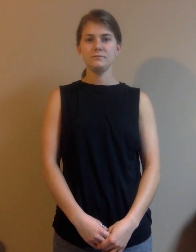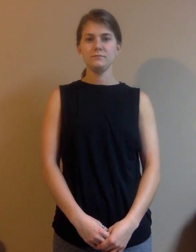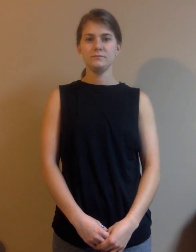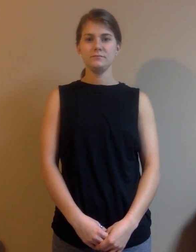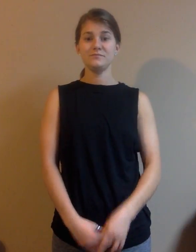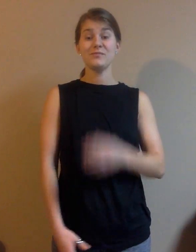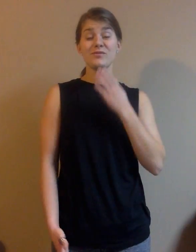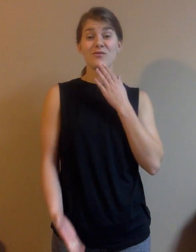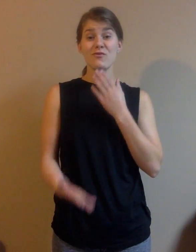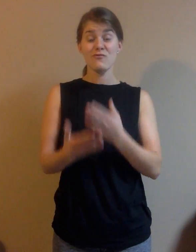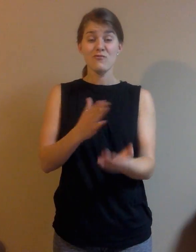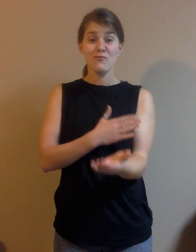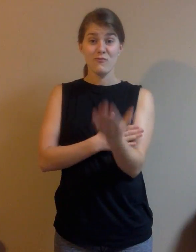Good morning. How are you?